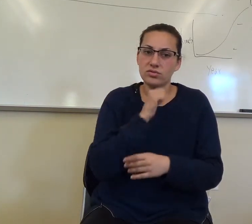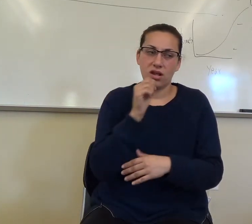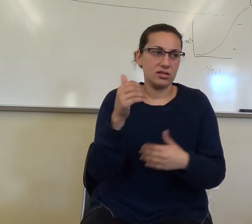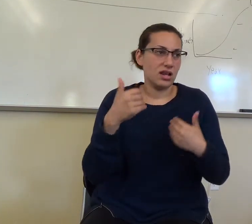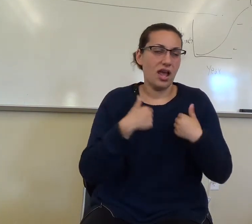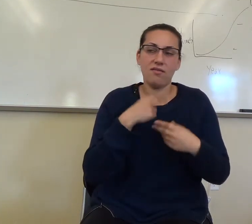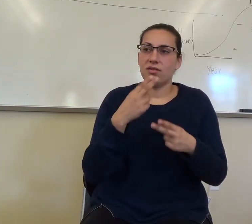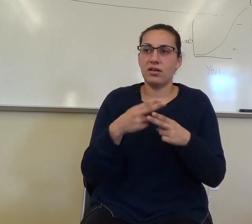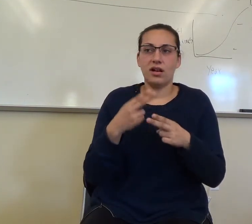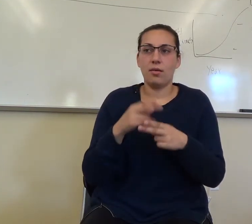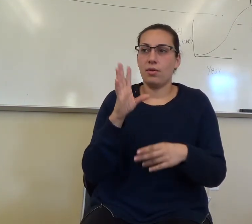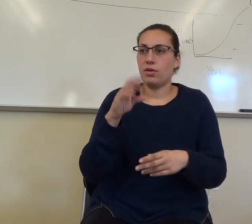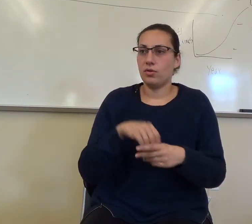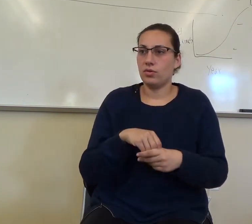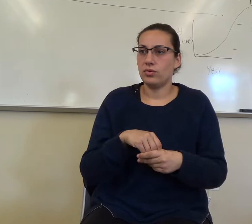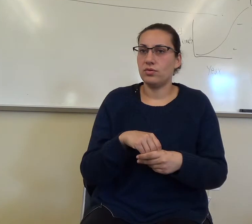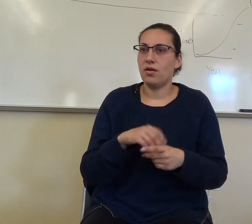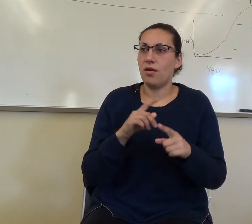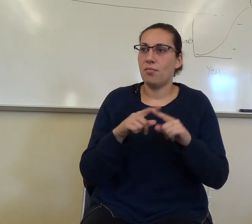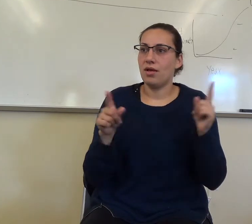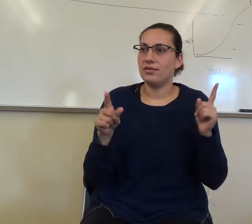snake, but these do